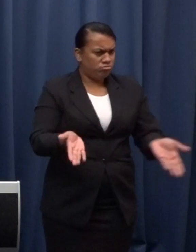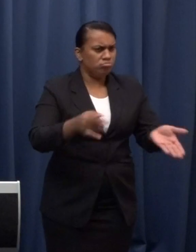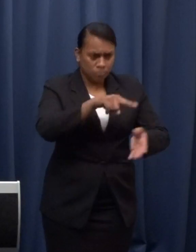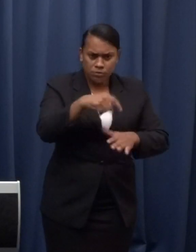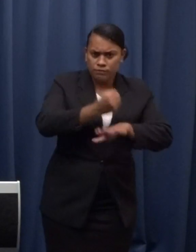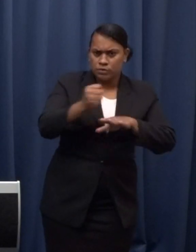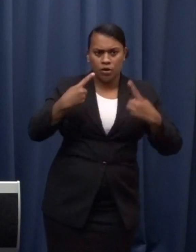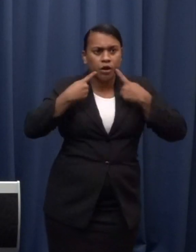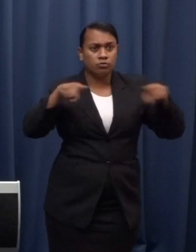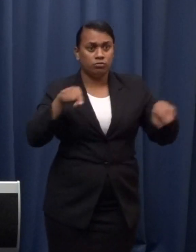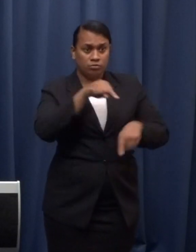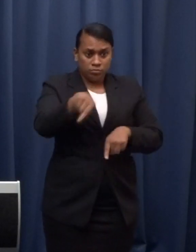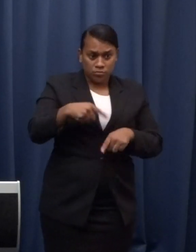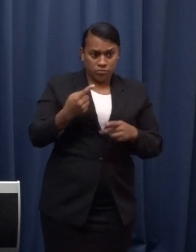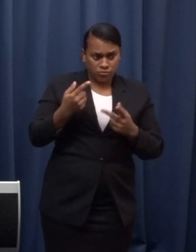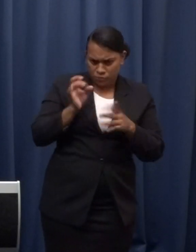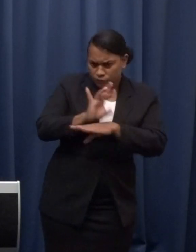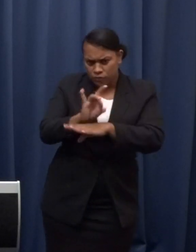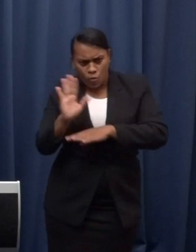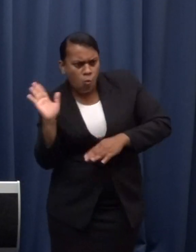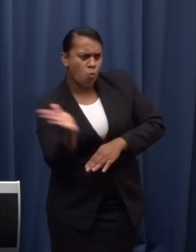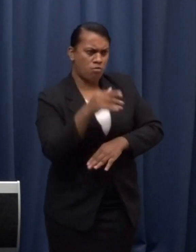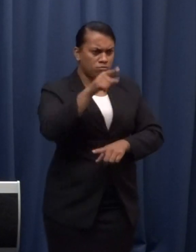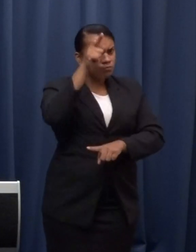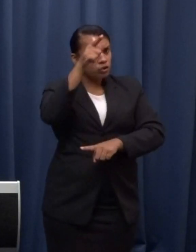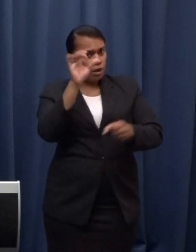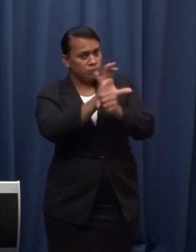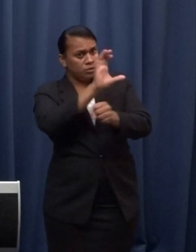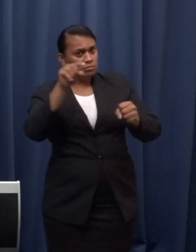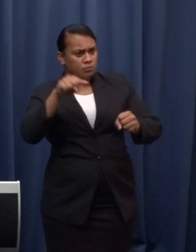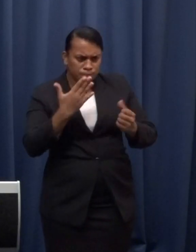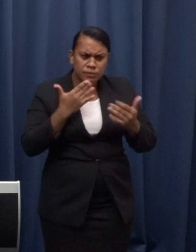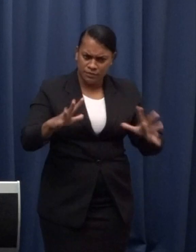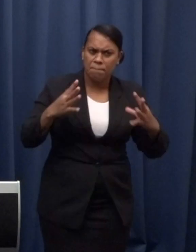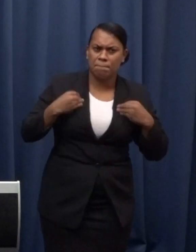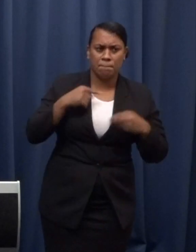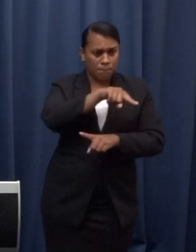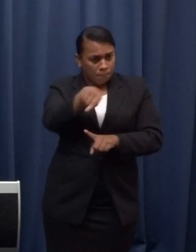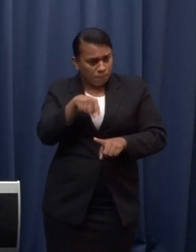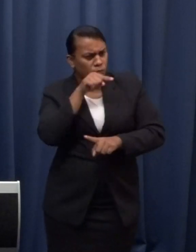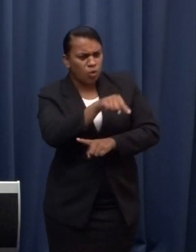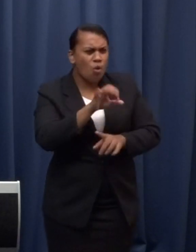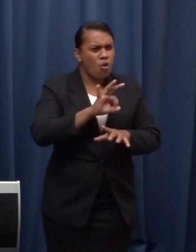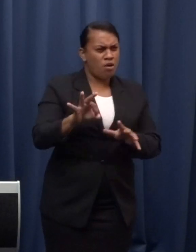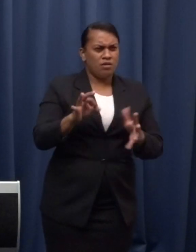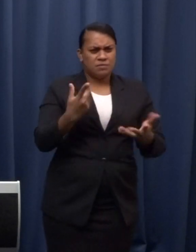advise all employers to accommodate the needs of your employees and not making any employees redundant.